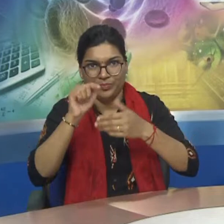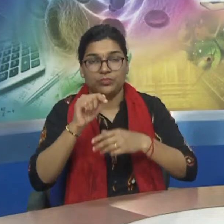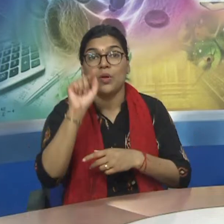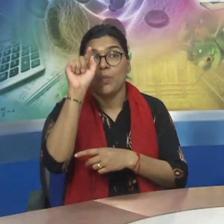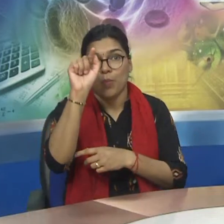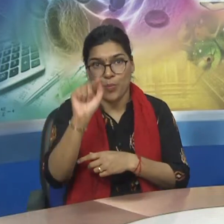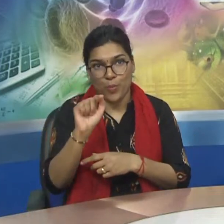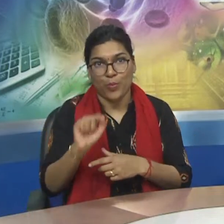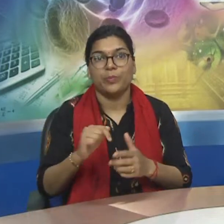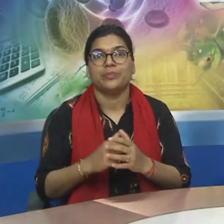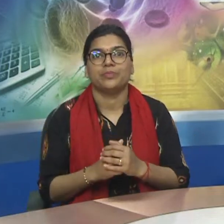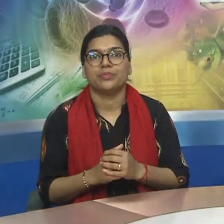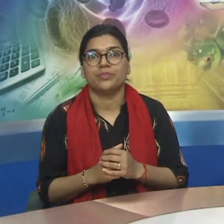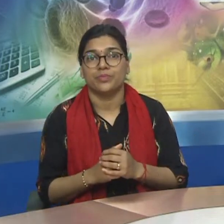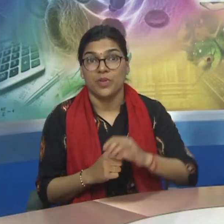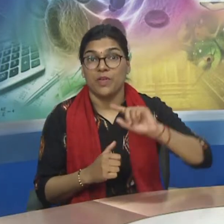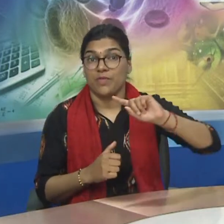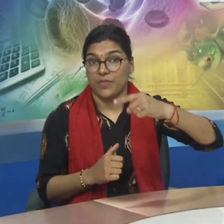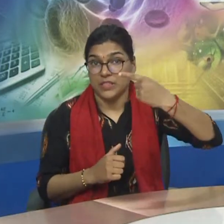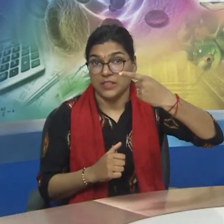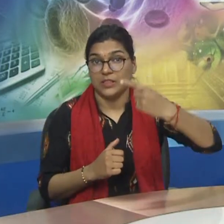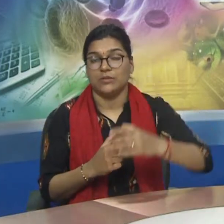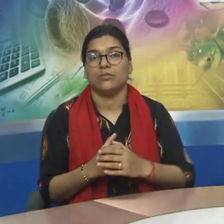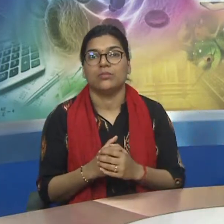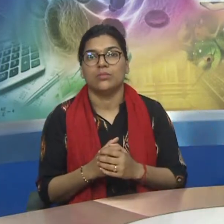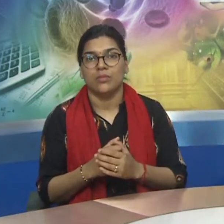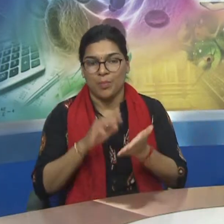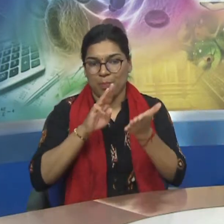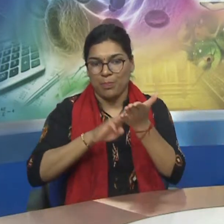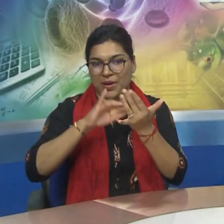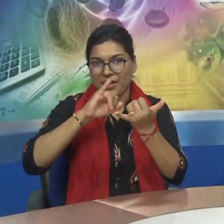After going through lesson, you will be able to